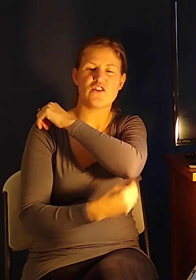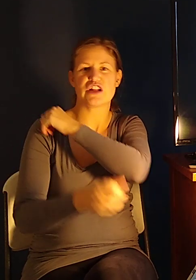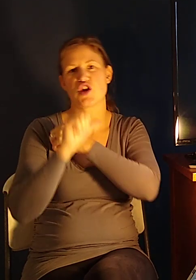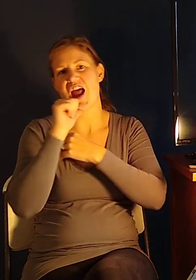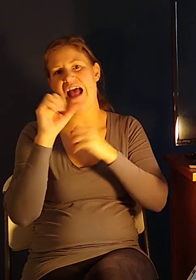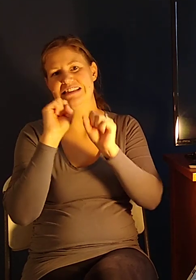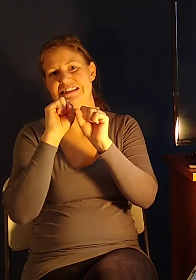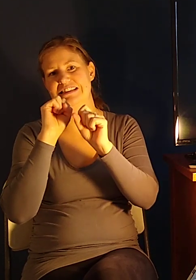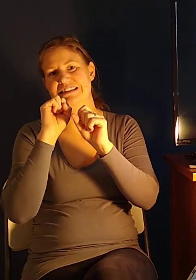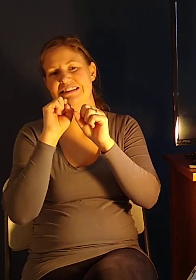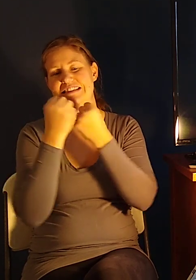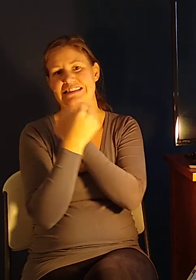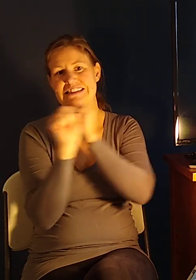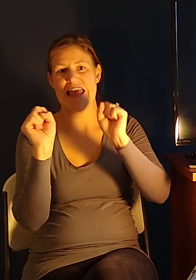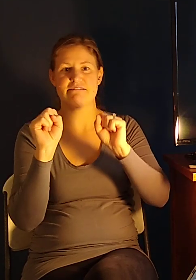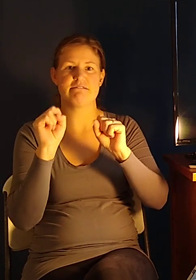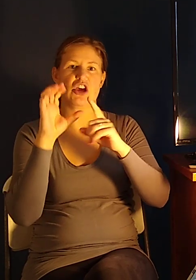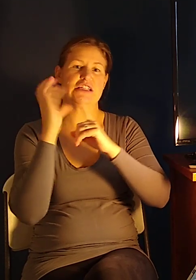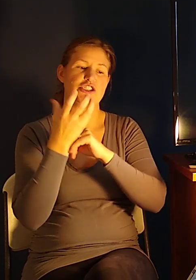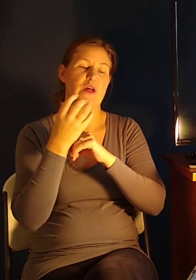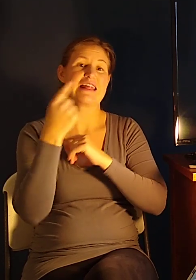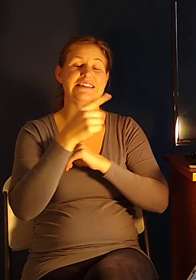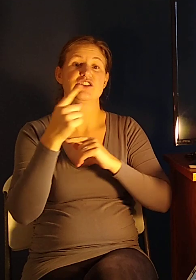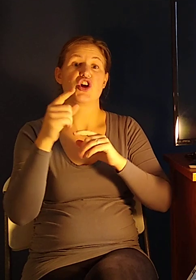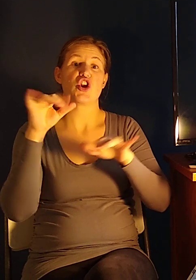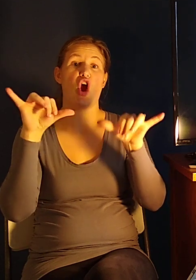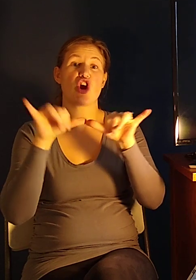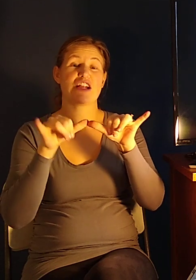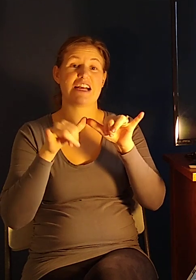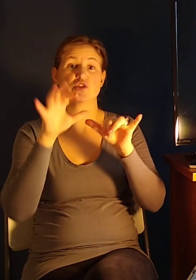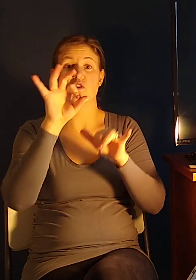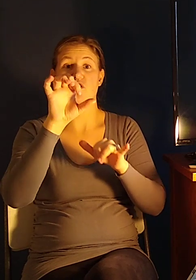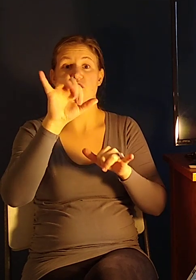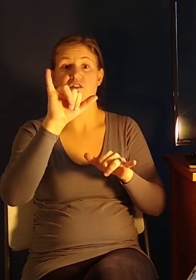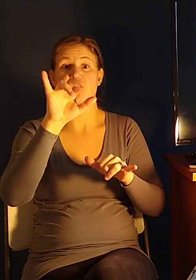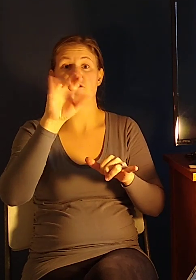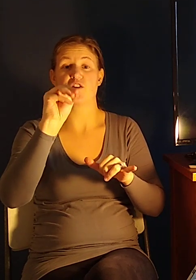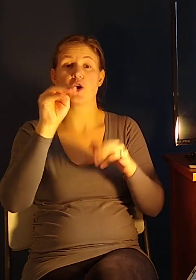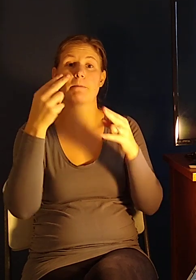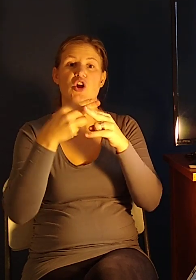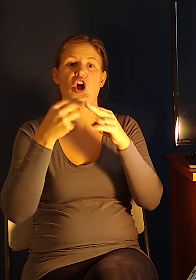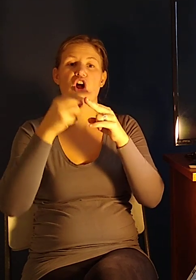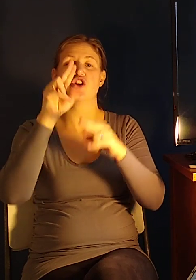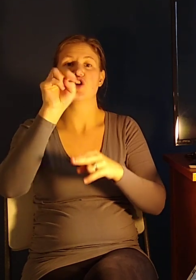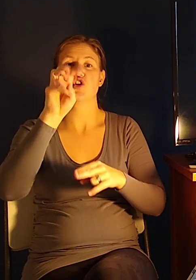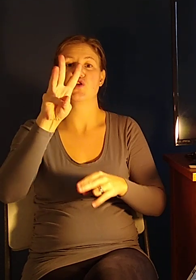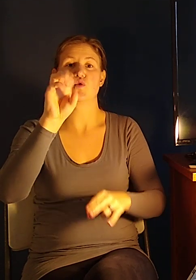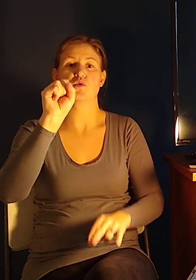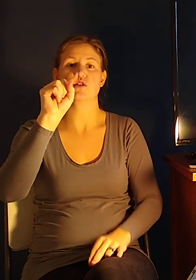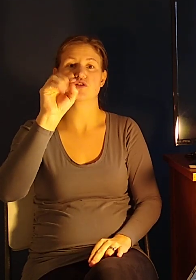conditions. This is an architectural firm that's called New Story, which is a housing